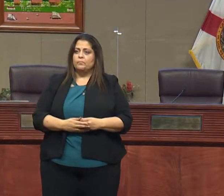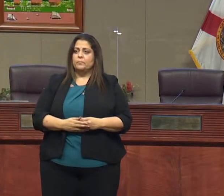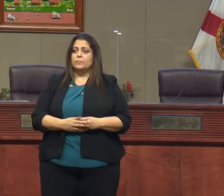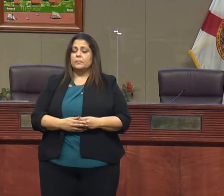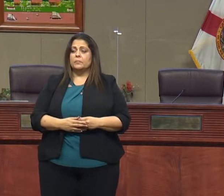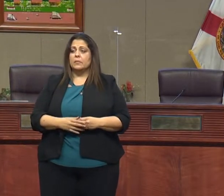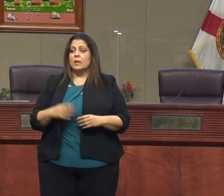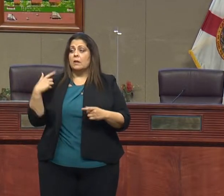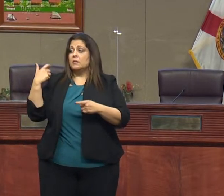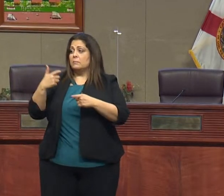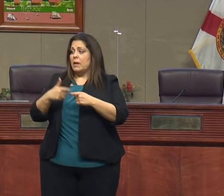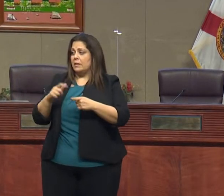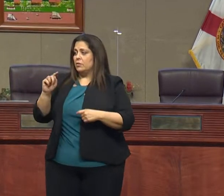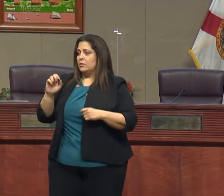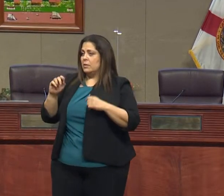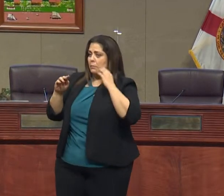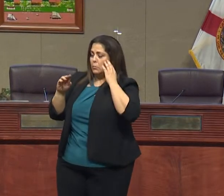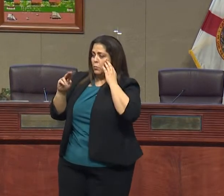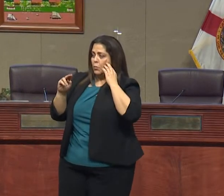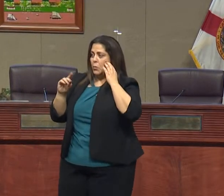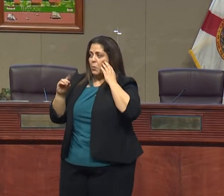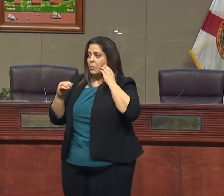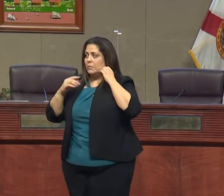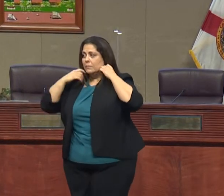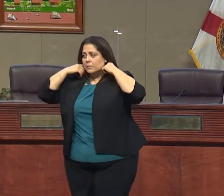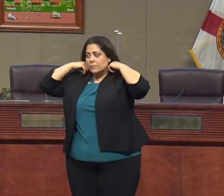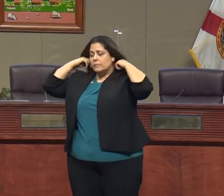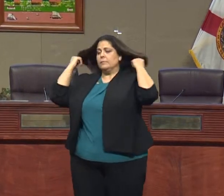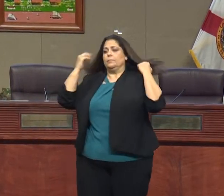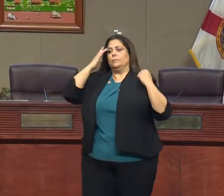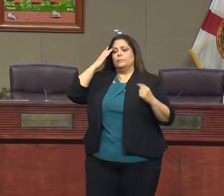Question in Spanish for Telemundo. My name is Edgar Carrillo.